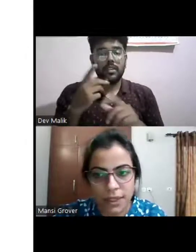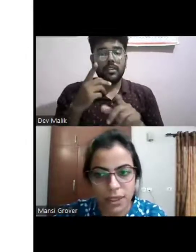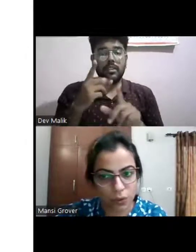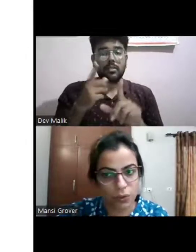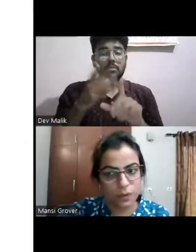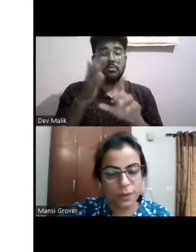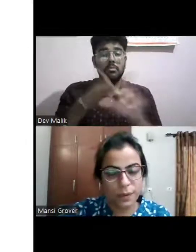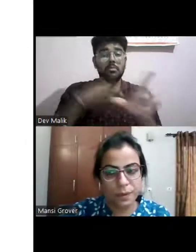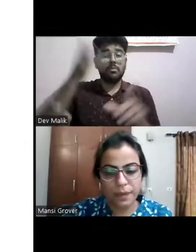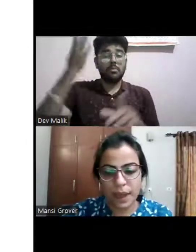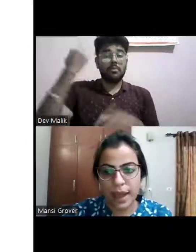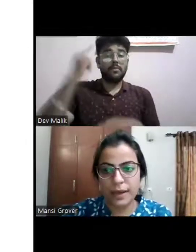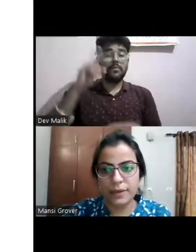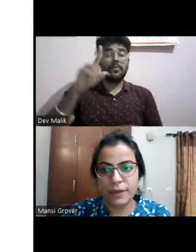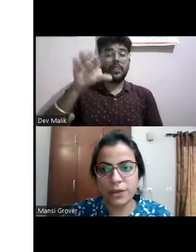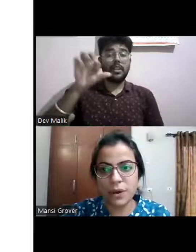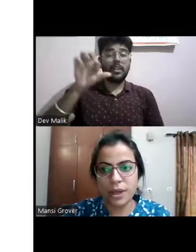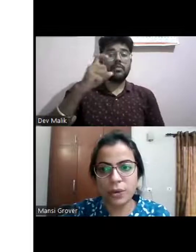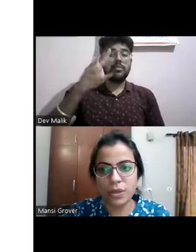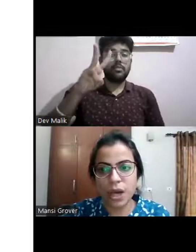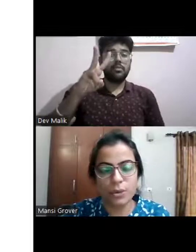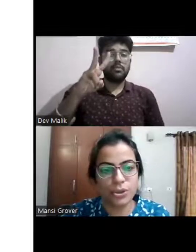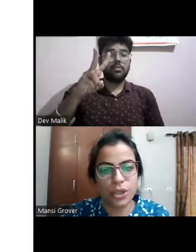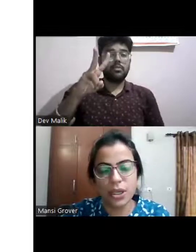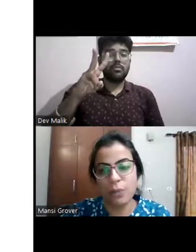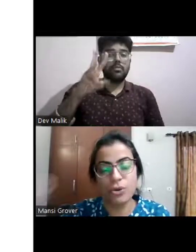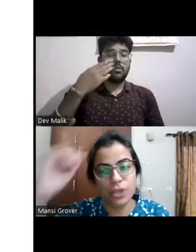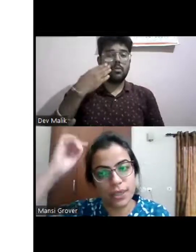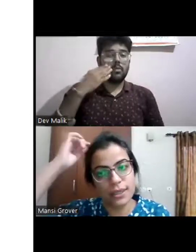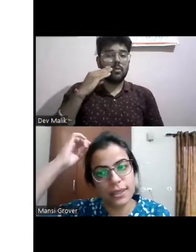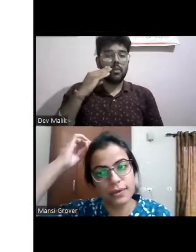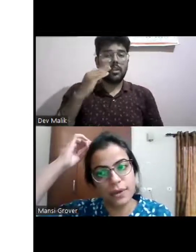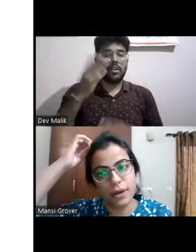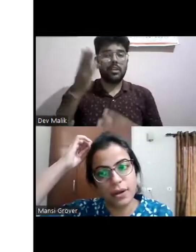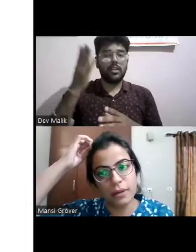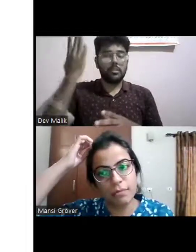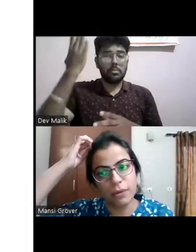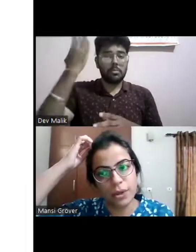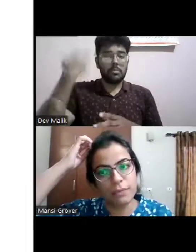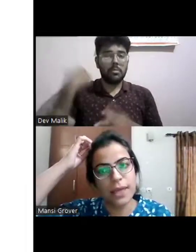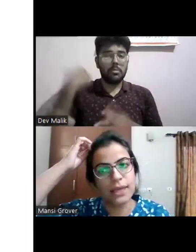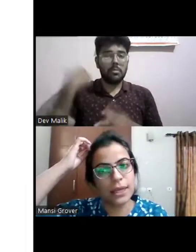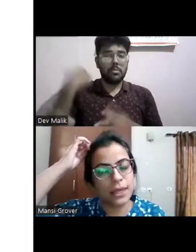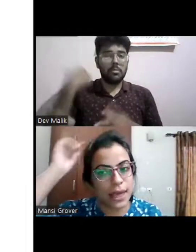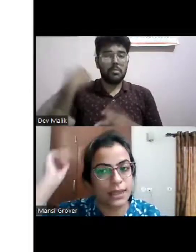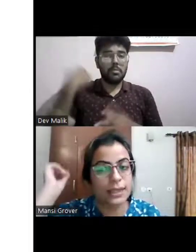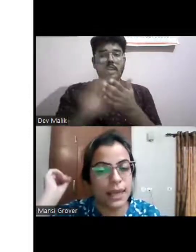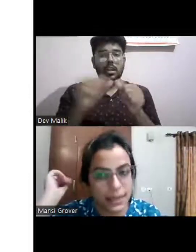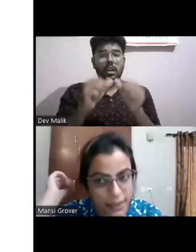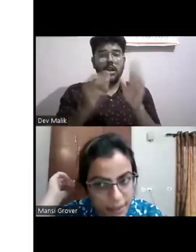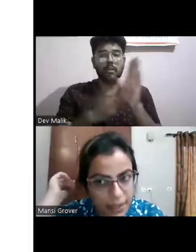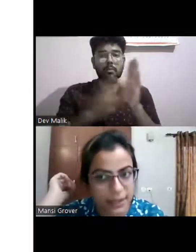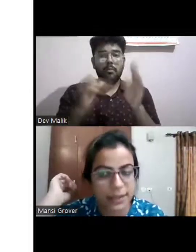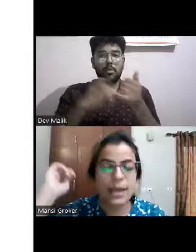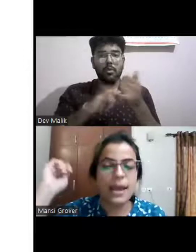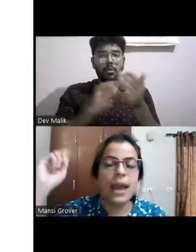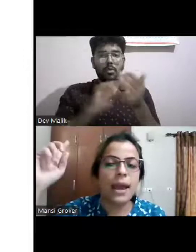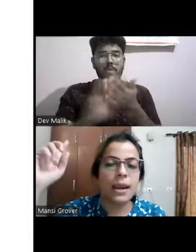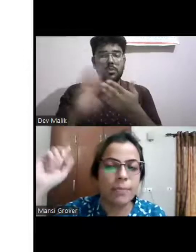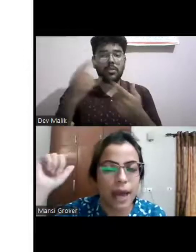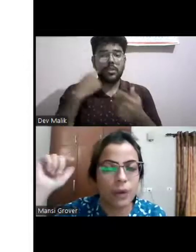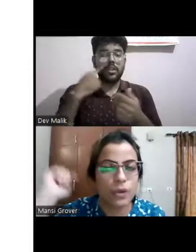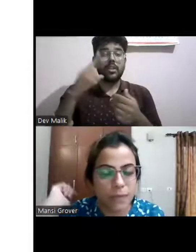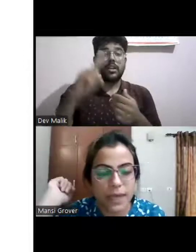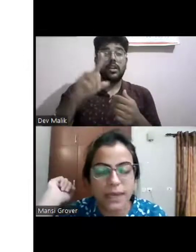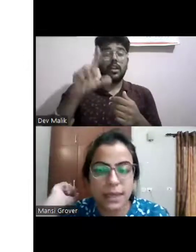1972. And when we are talking about Khamoshi was made in the year 1996,